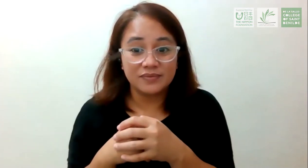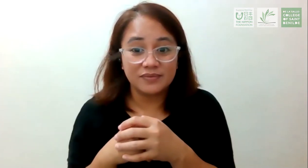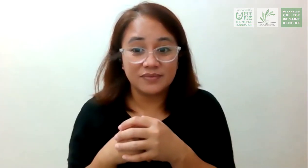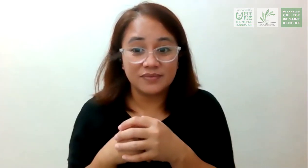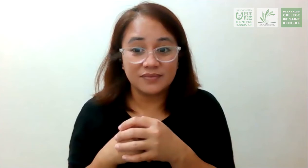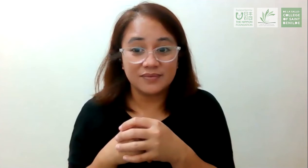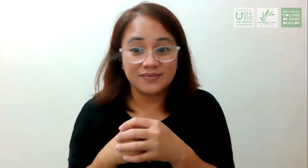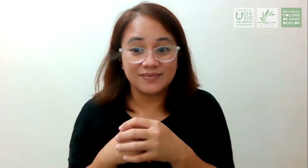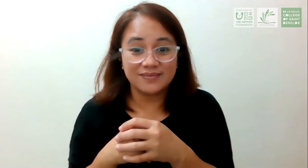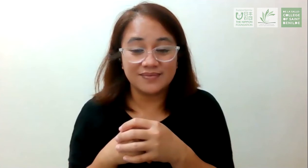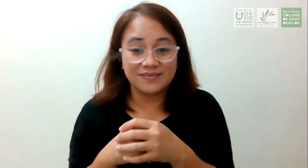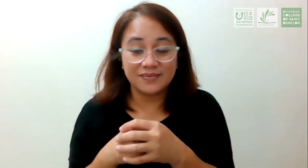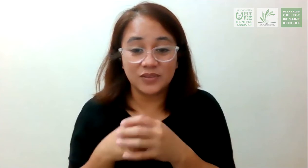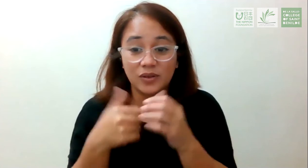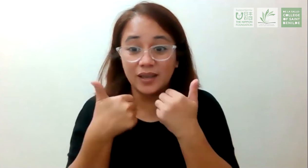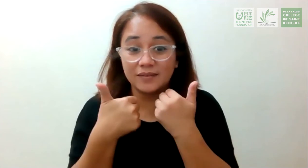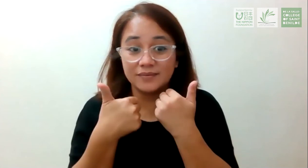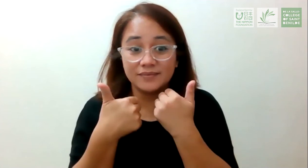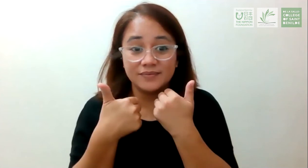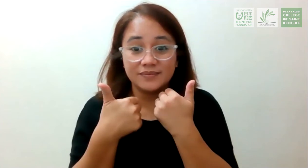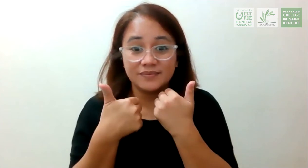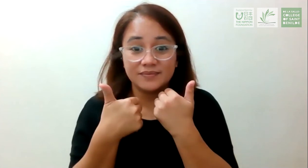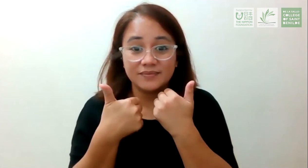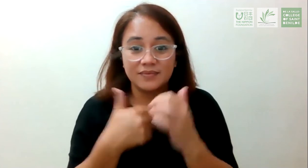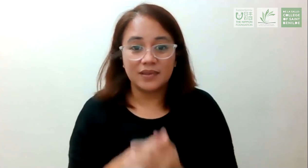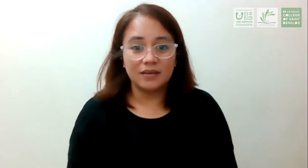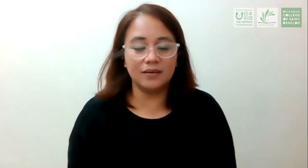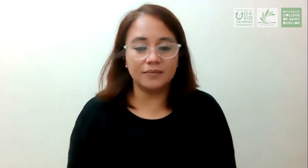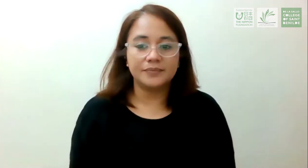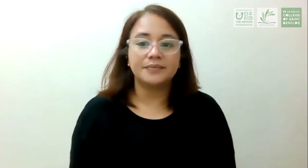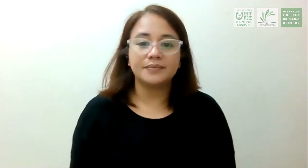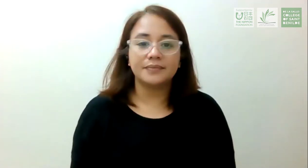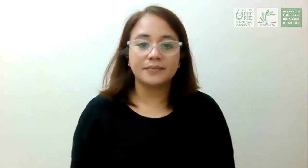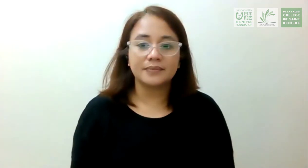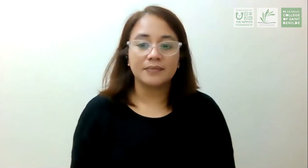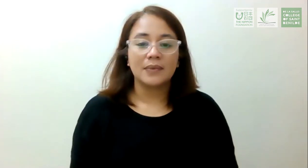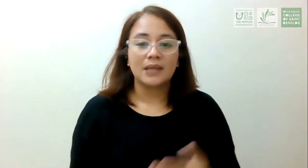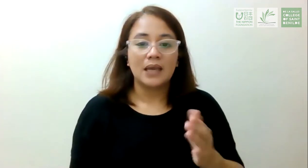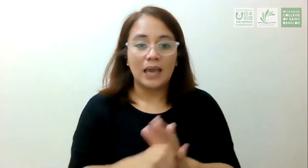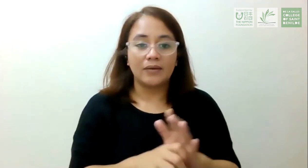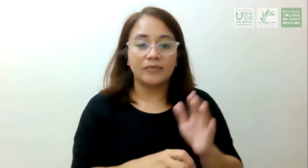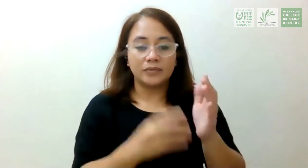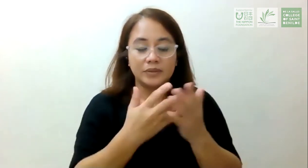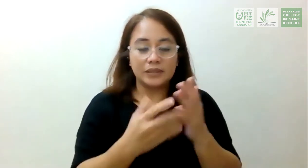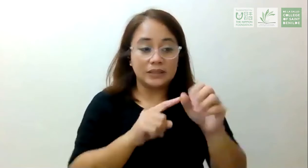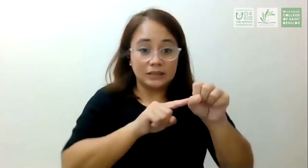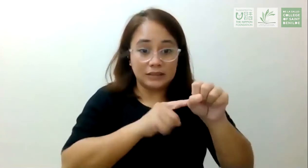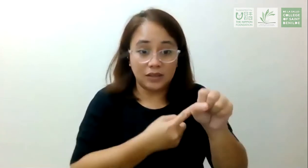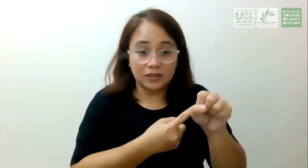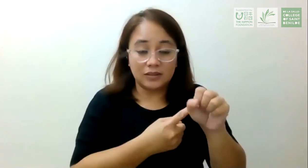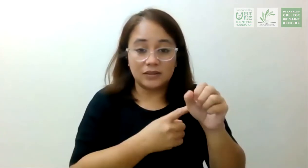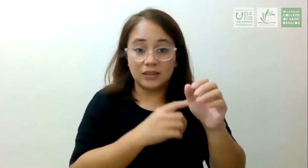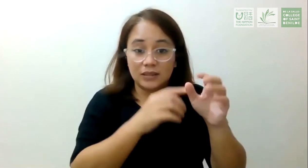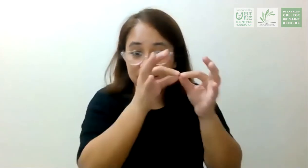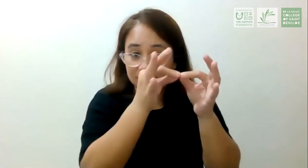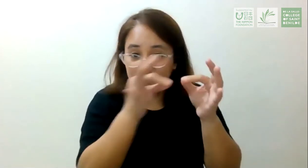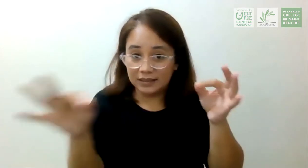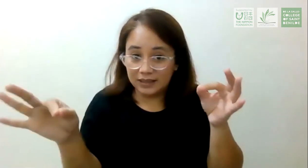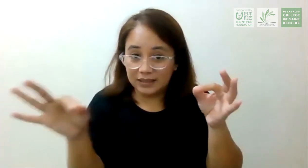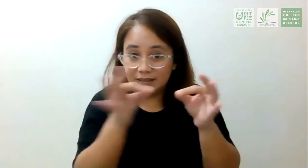Okay? And when something is at the beginning of the sentence, you need to make sure, like if you have